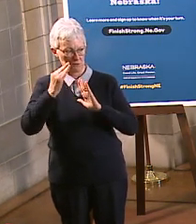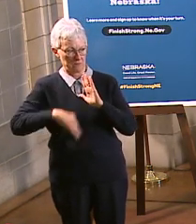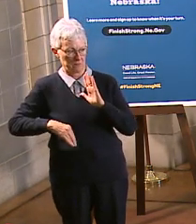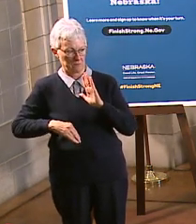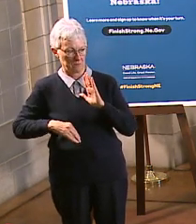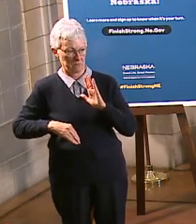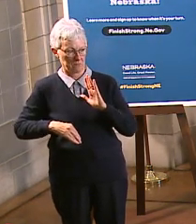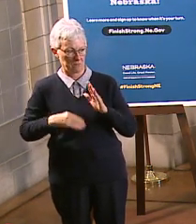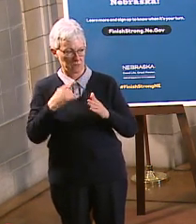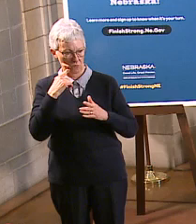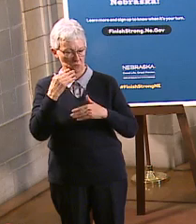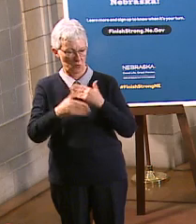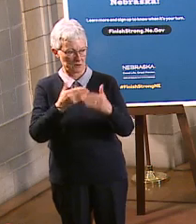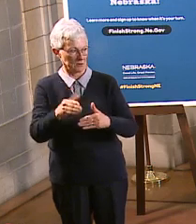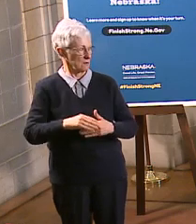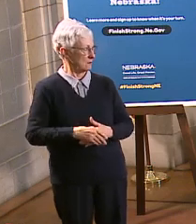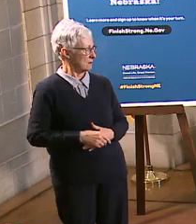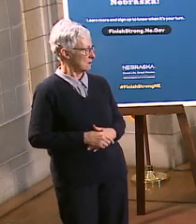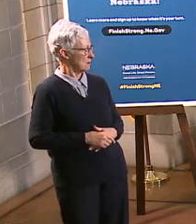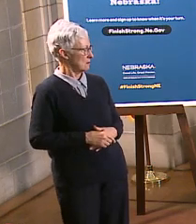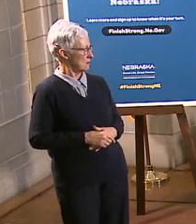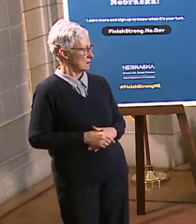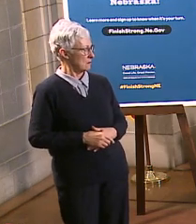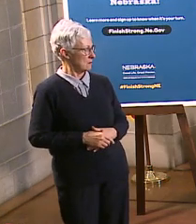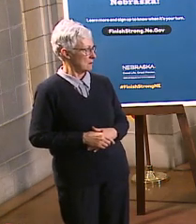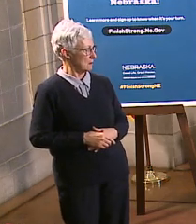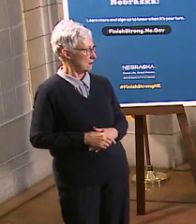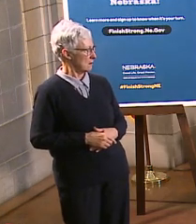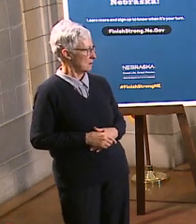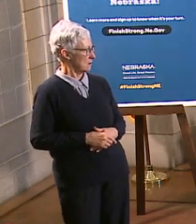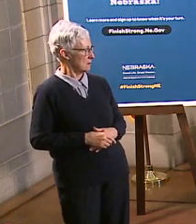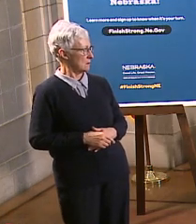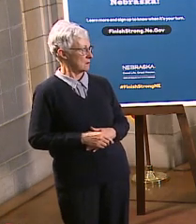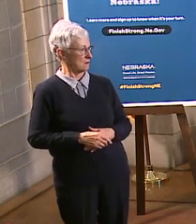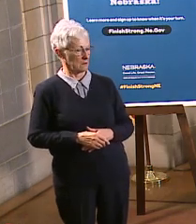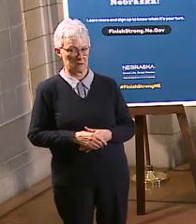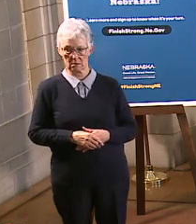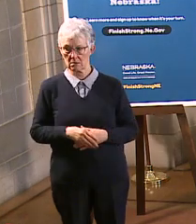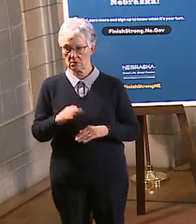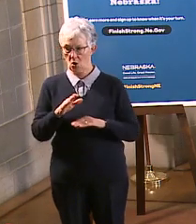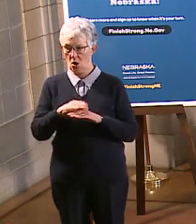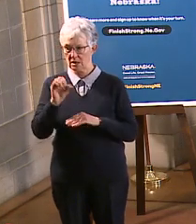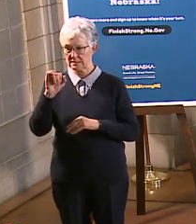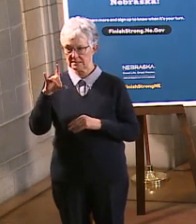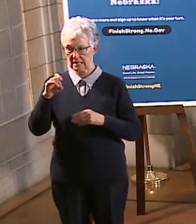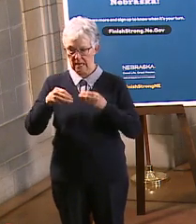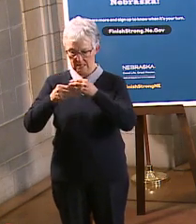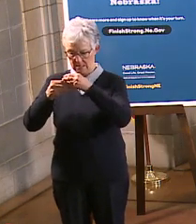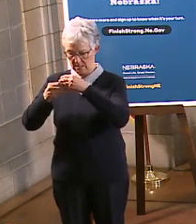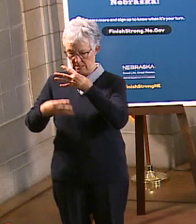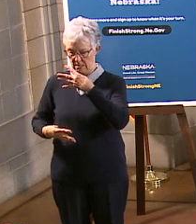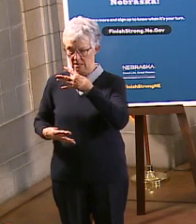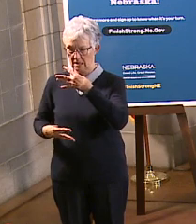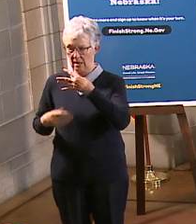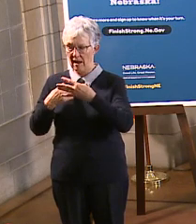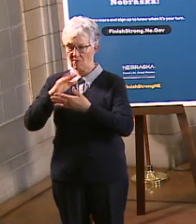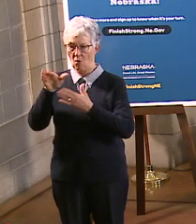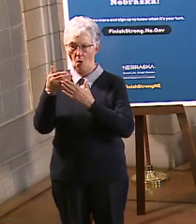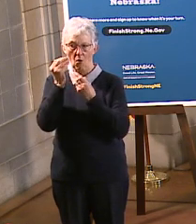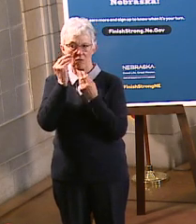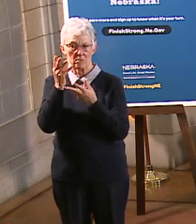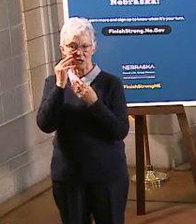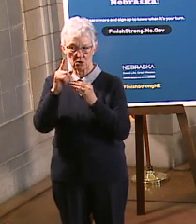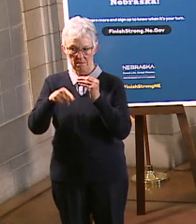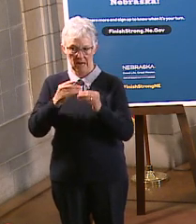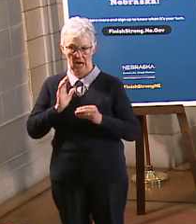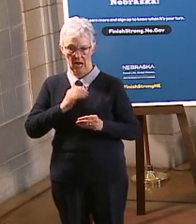Yep. Okay, one more flip. Okay, so you'll see here on the side where you can have all of the information about the program,